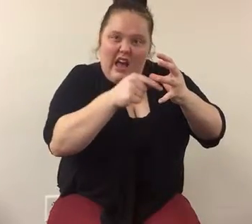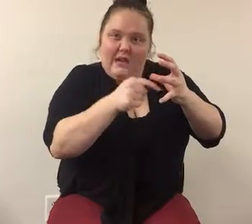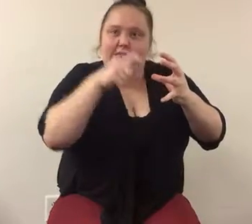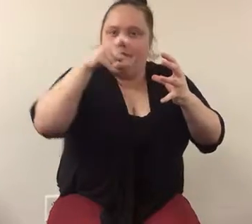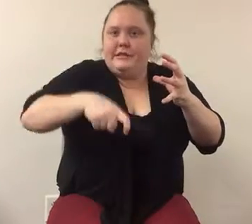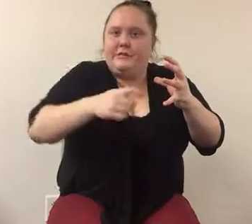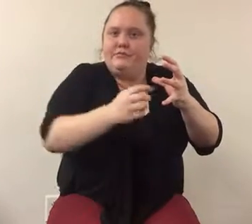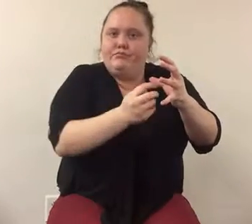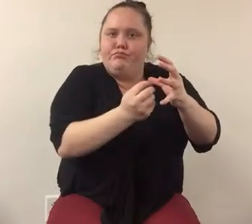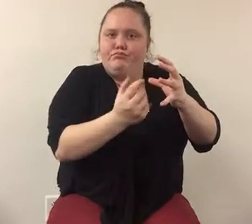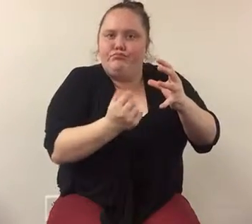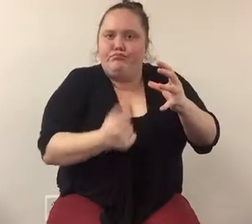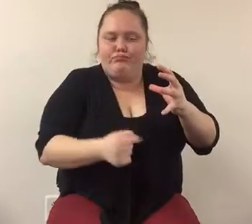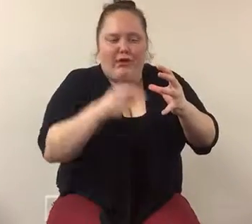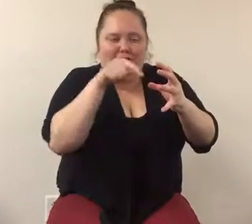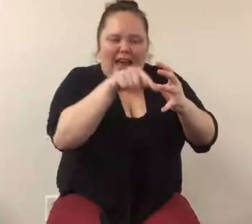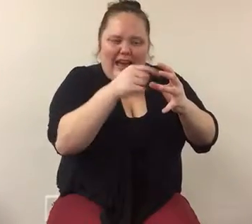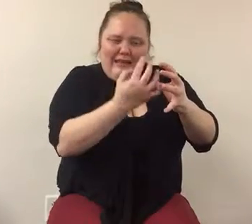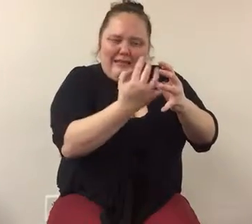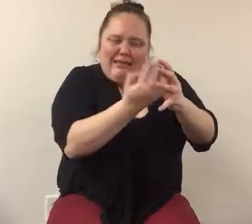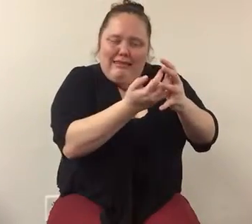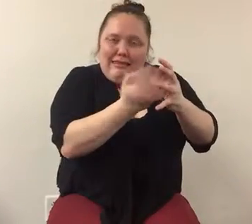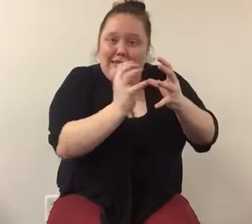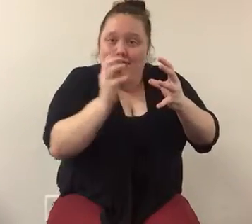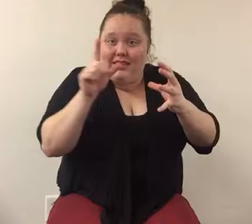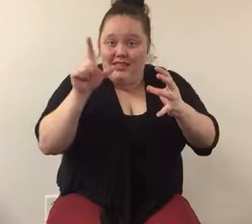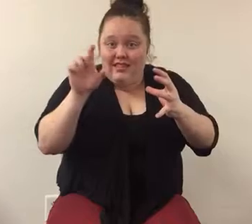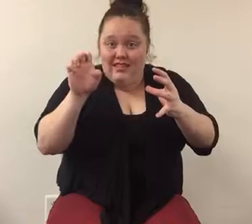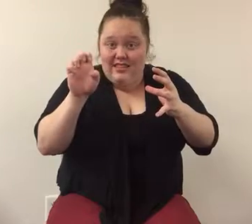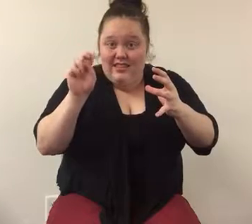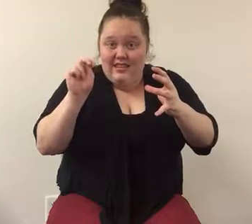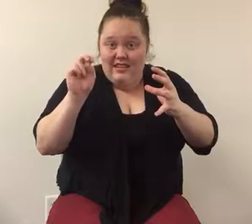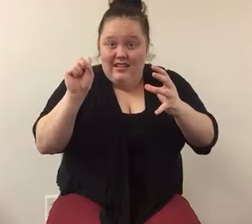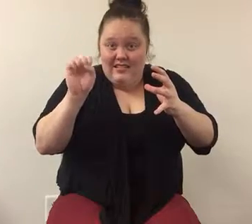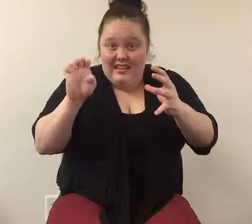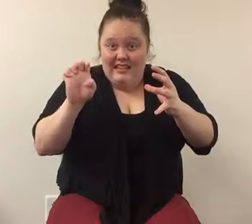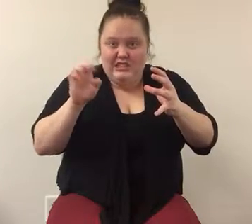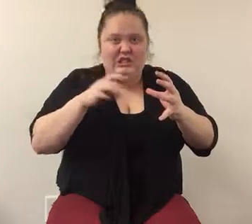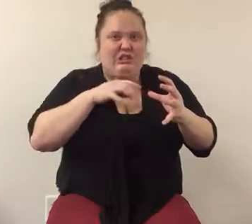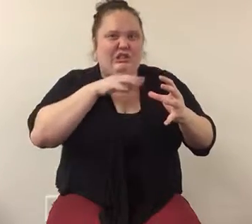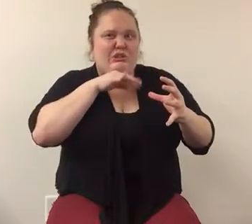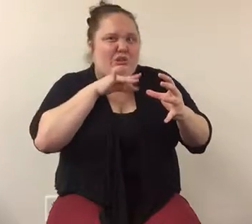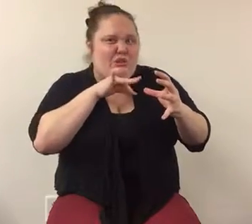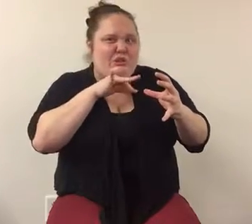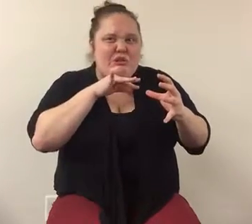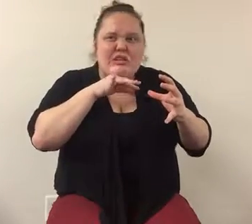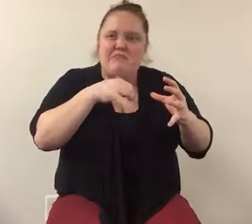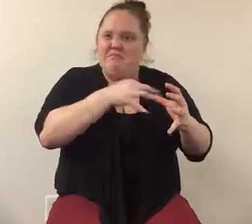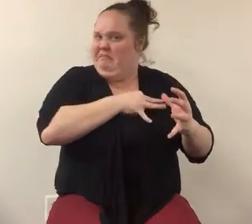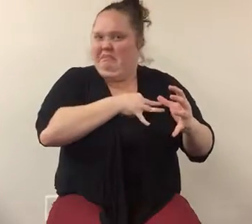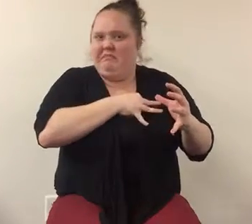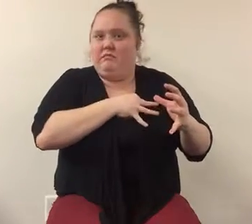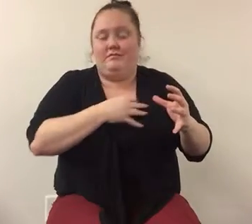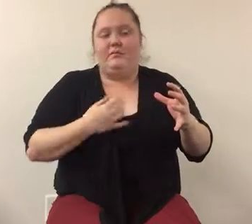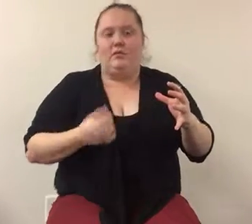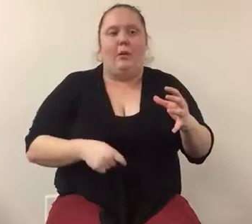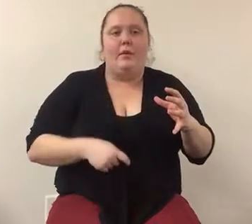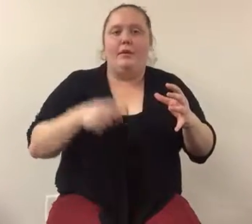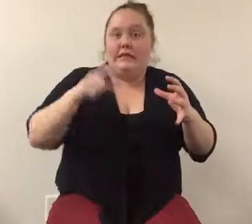order to get that big object through a small incision, we have techniques where we break that cataract apart, and we